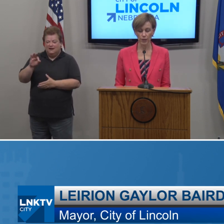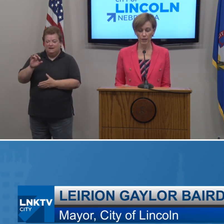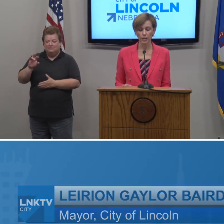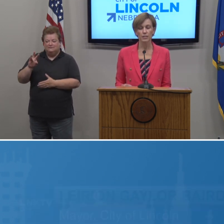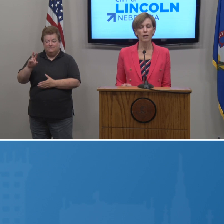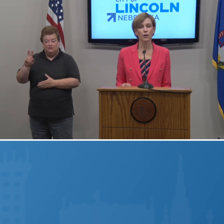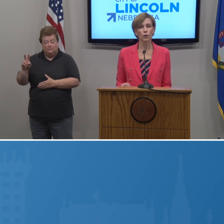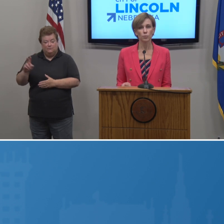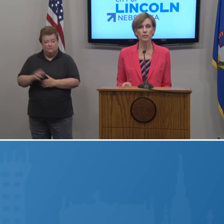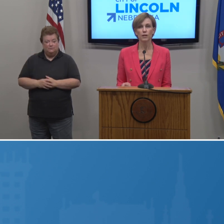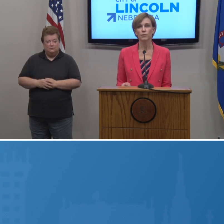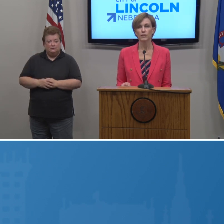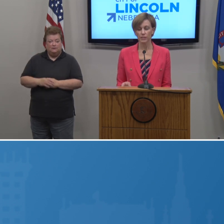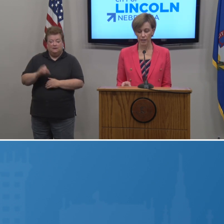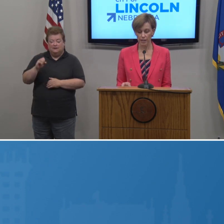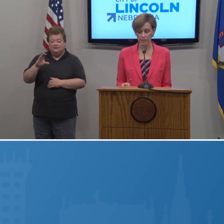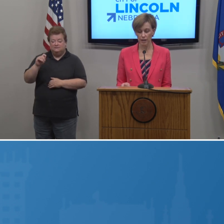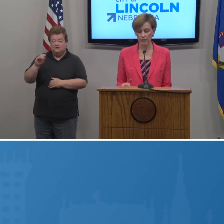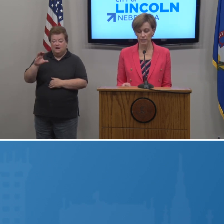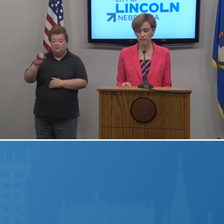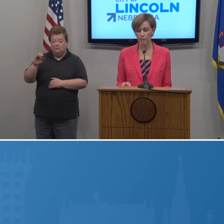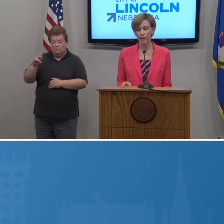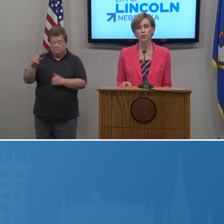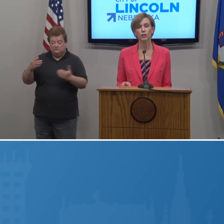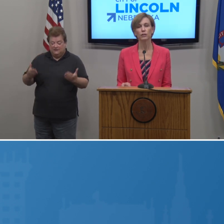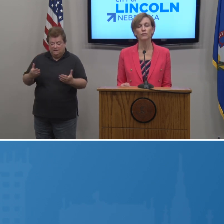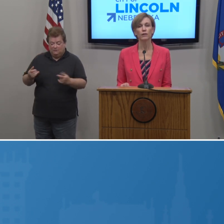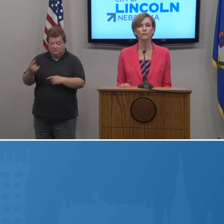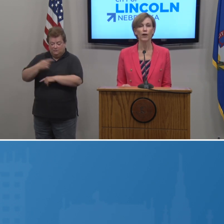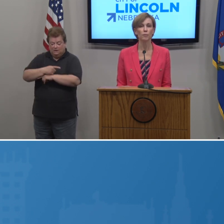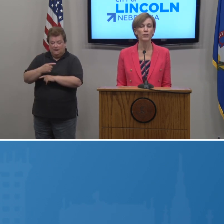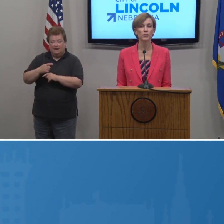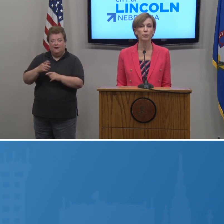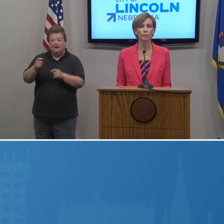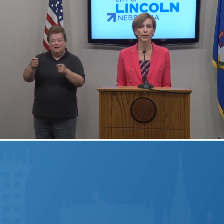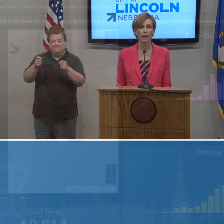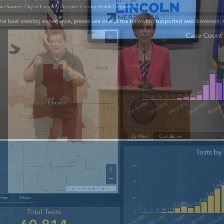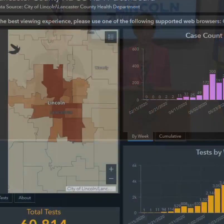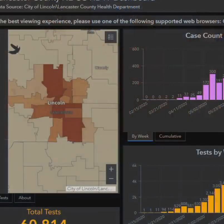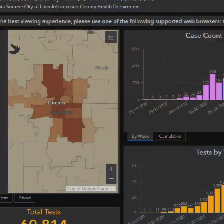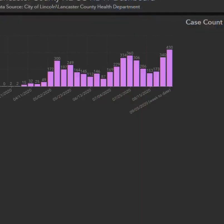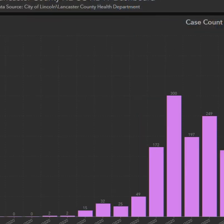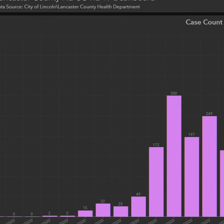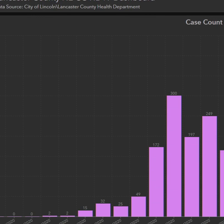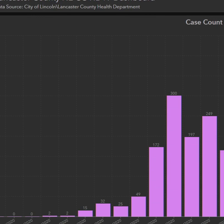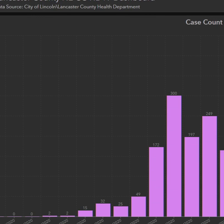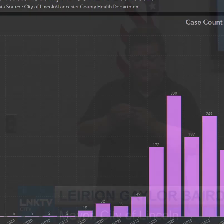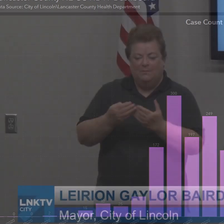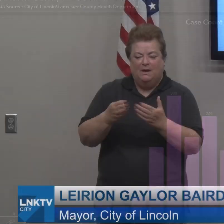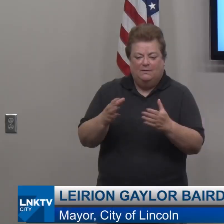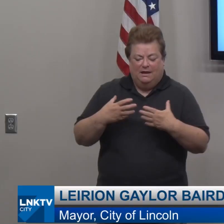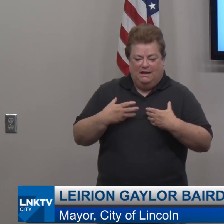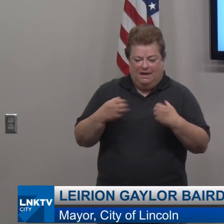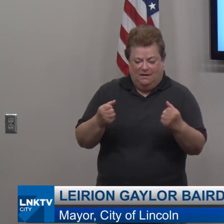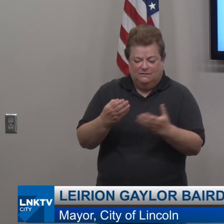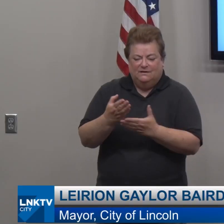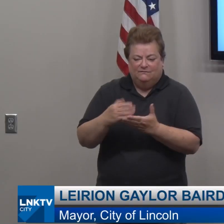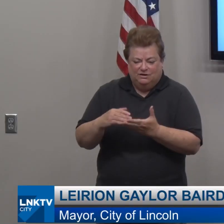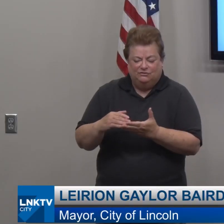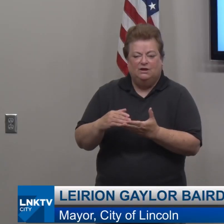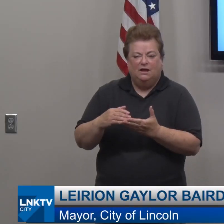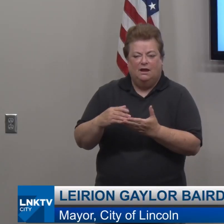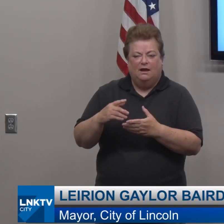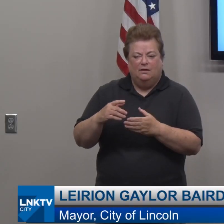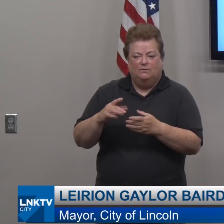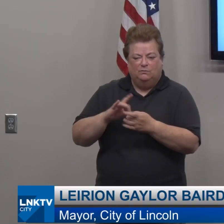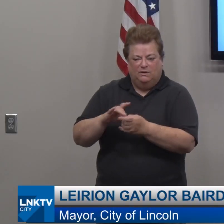1,972. Scott Holmes is here with us today. Scott is the manager of our Environmental Public Health Division at the Health Department, and he will provide